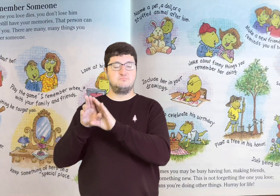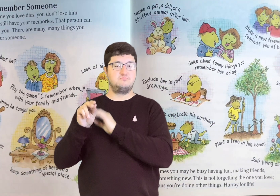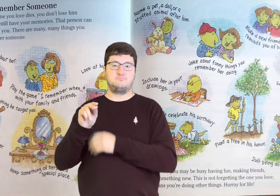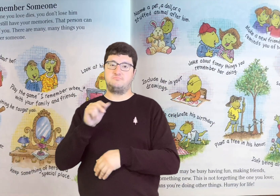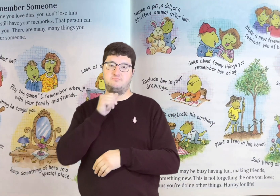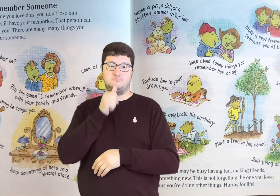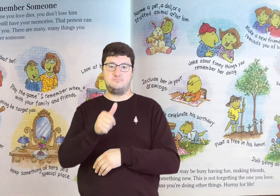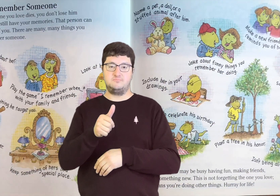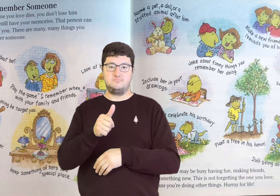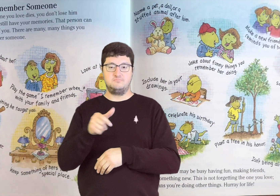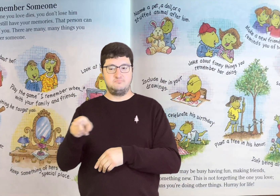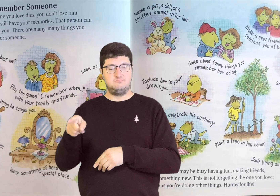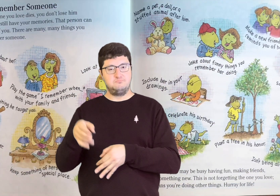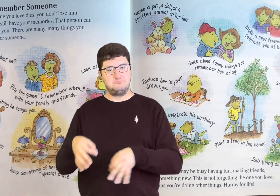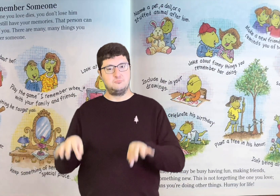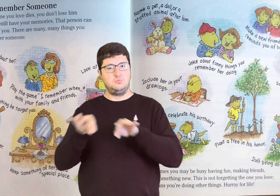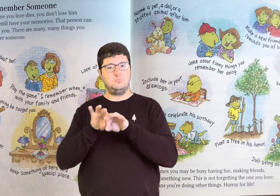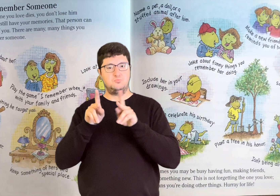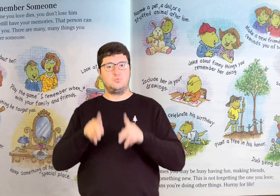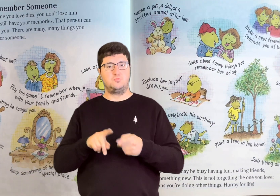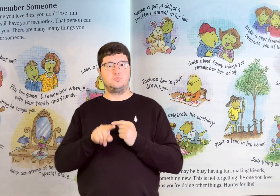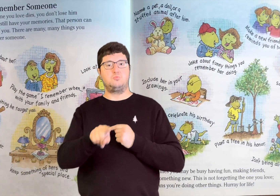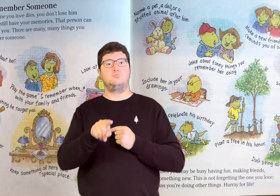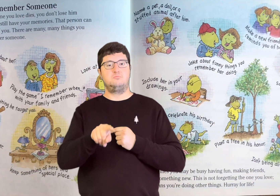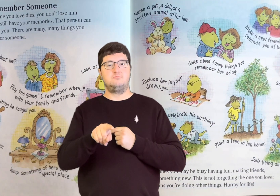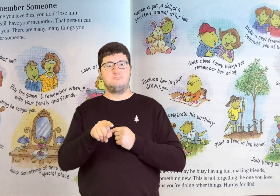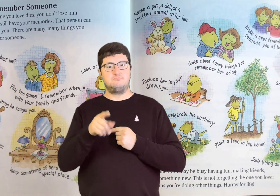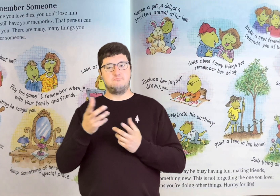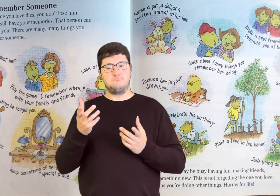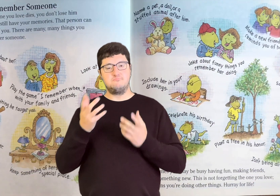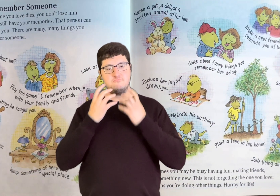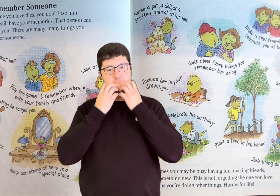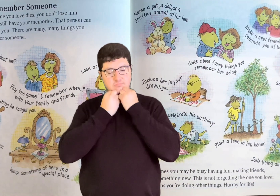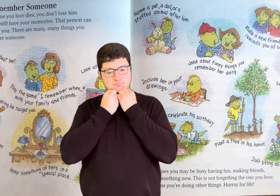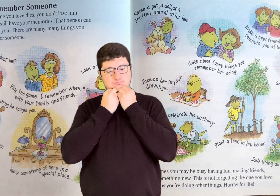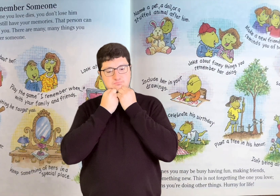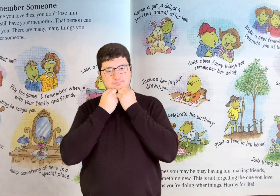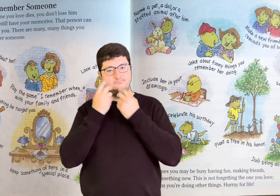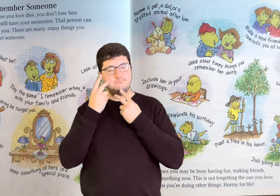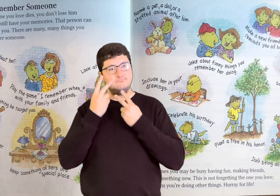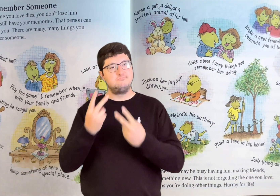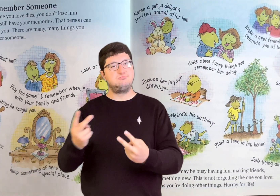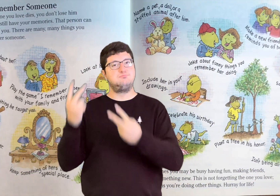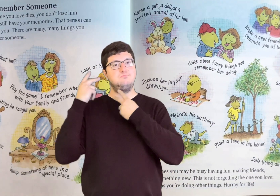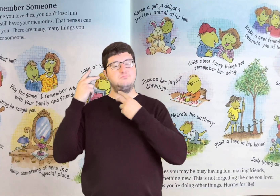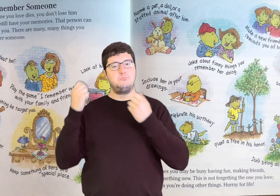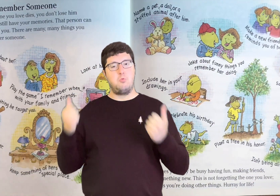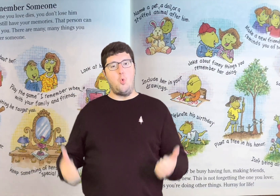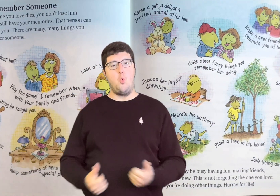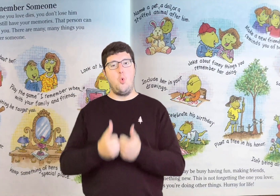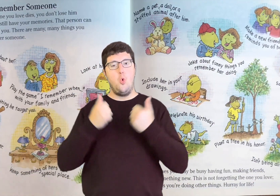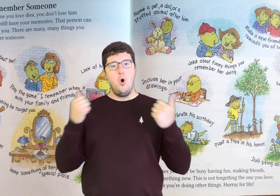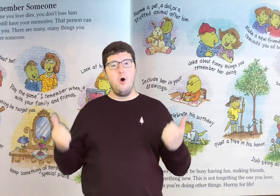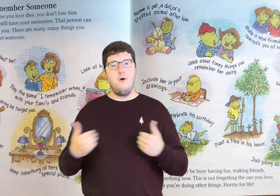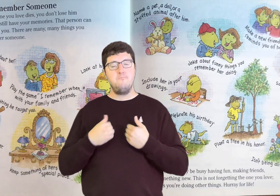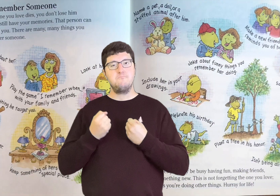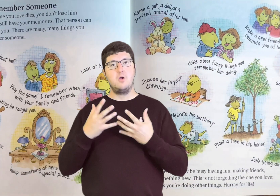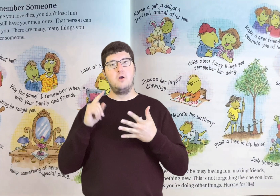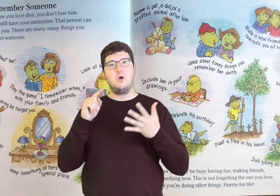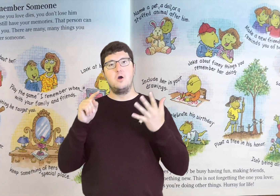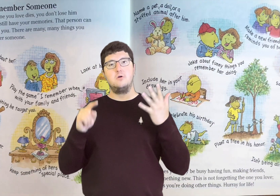memories. That person can always be a part of you. There are many, many things you can do to remember someone.